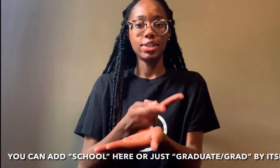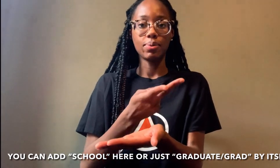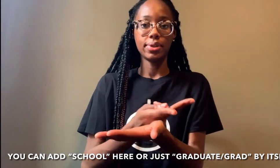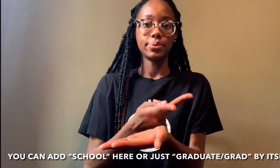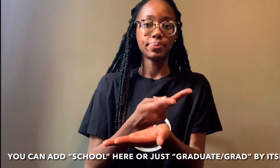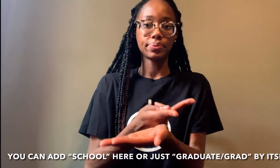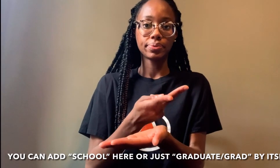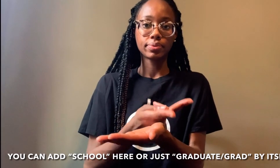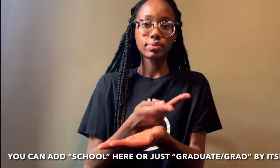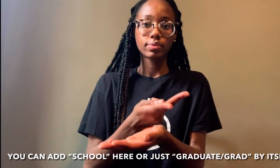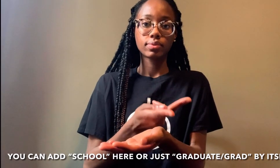one.